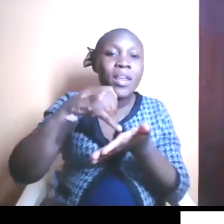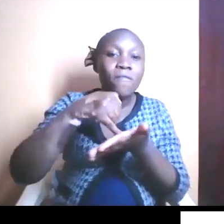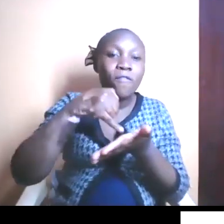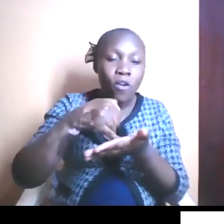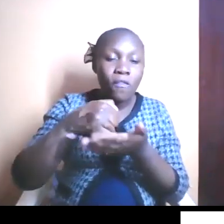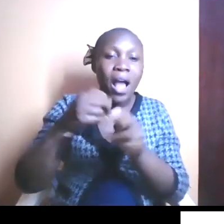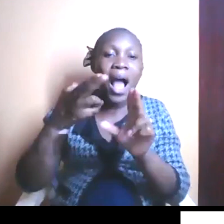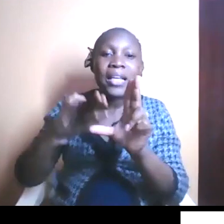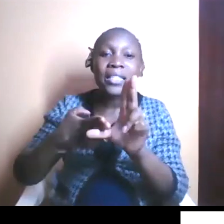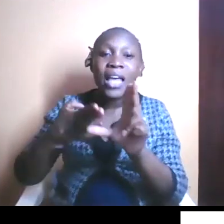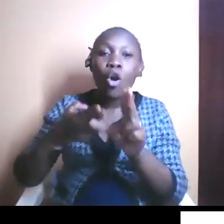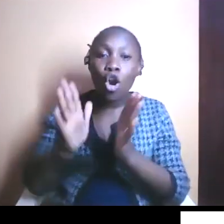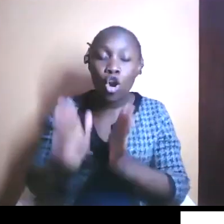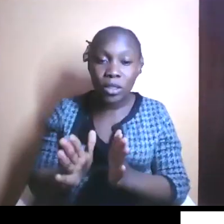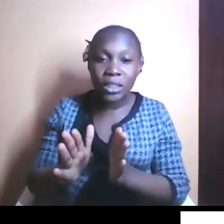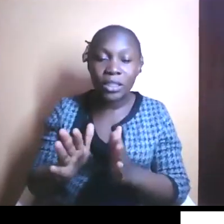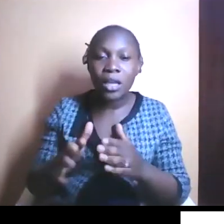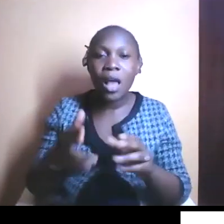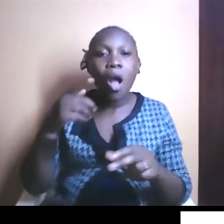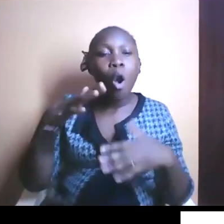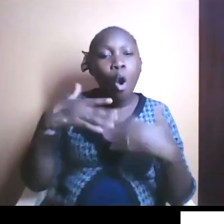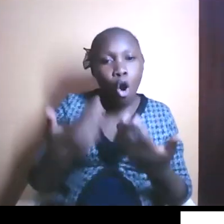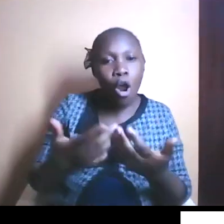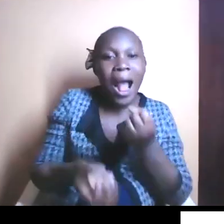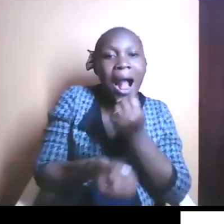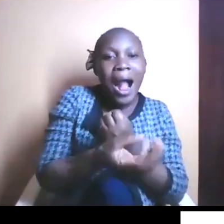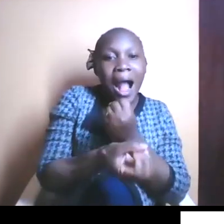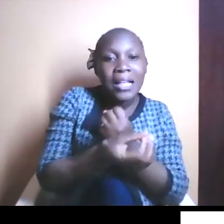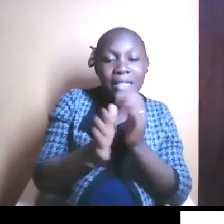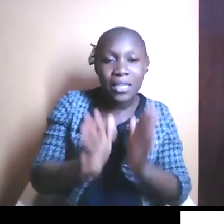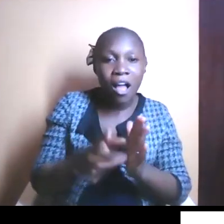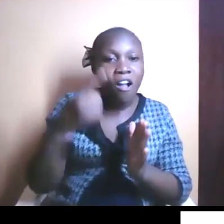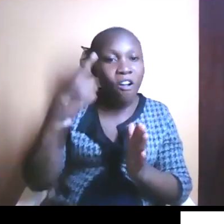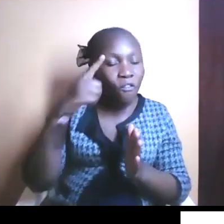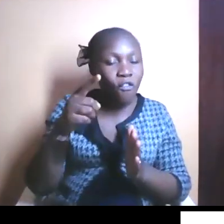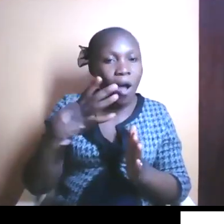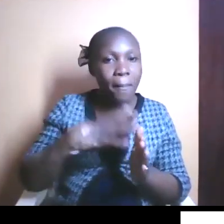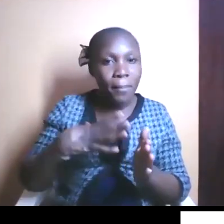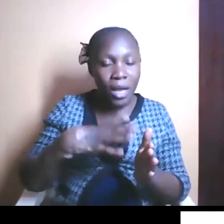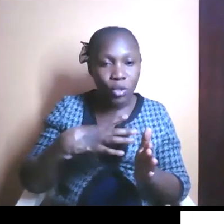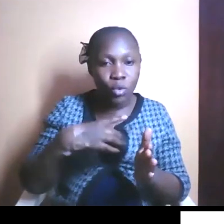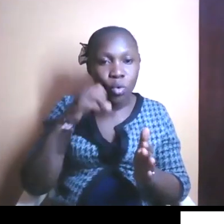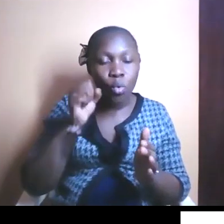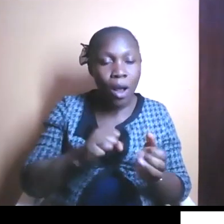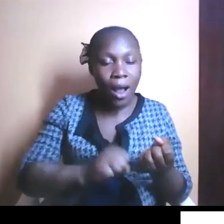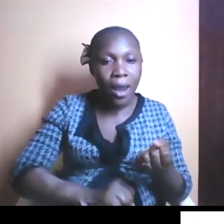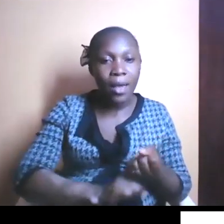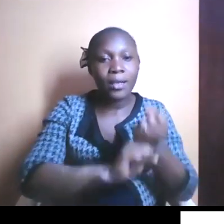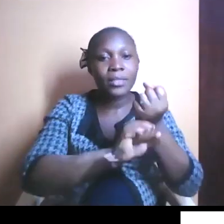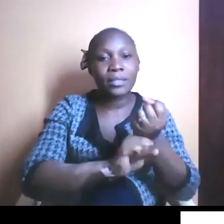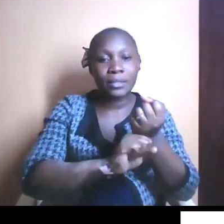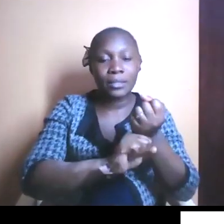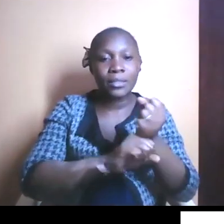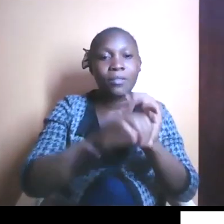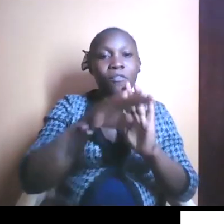career strategist or a counselor for an employee assistance program would be a